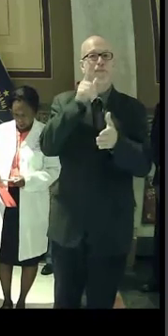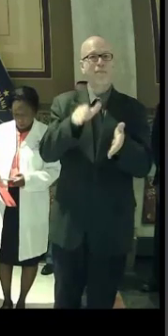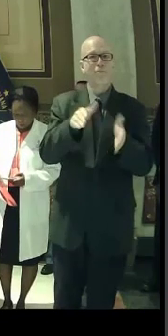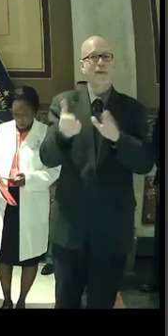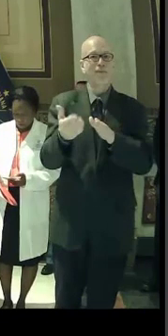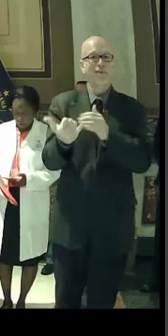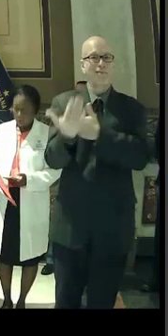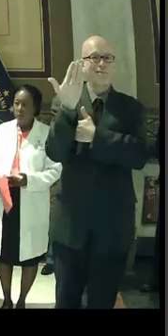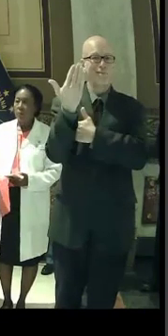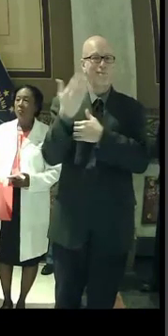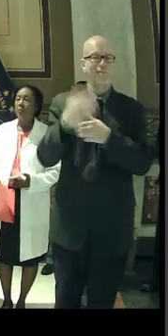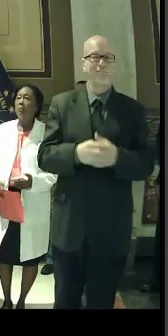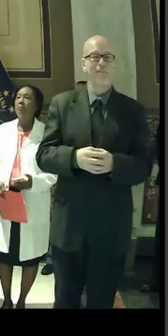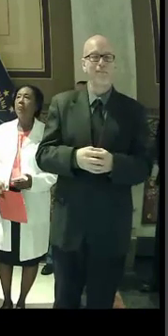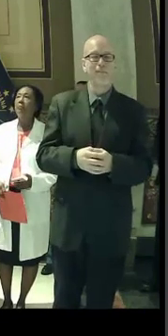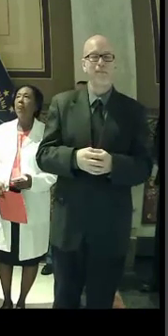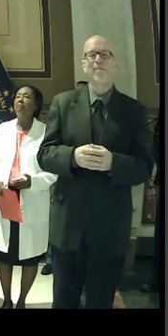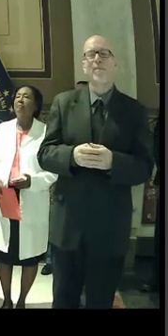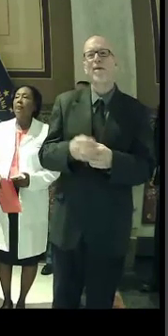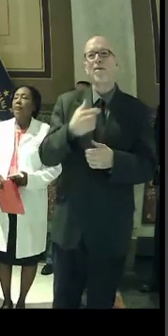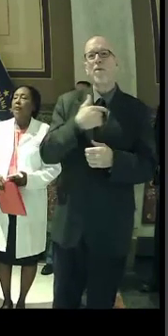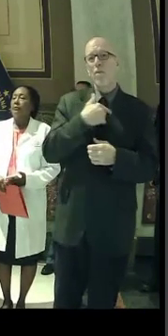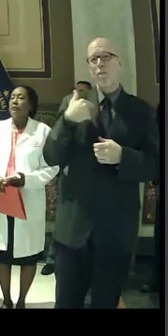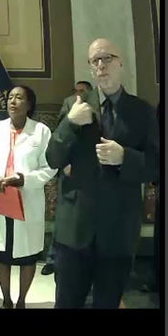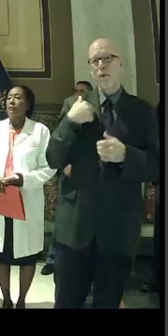earlier today. While we had hoped,